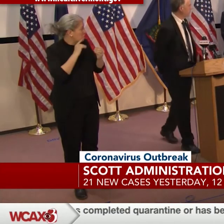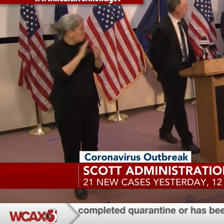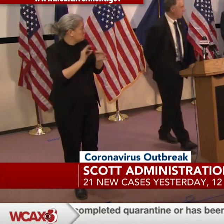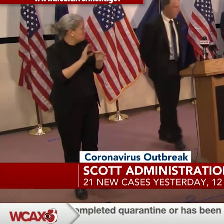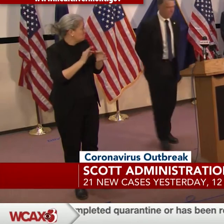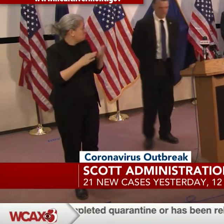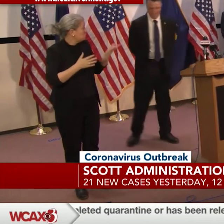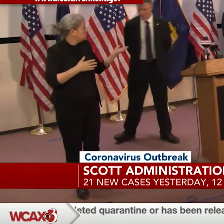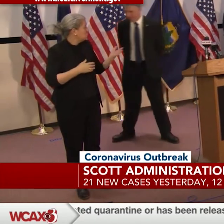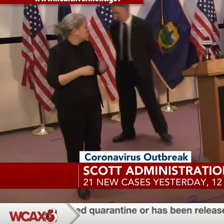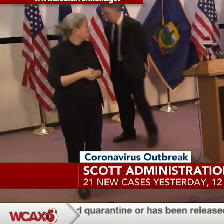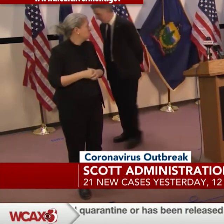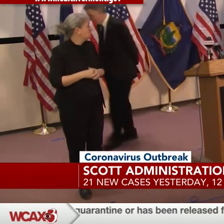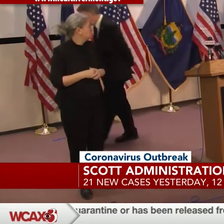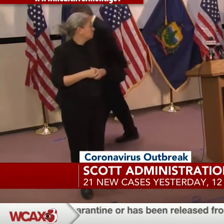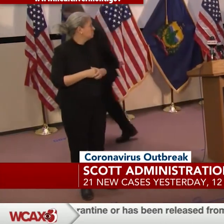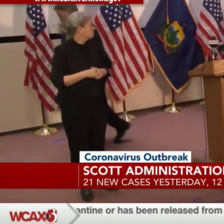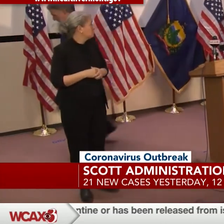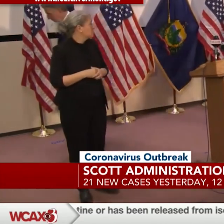that.